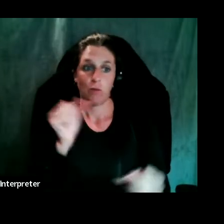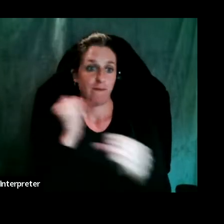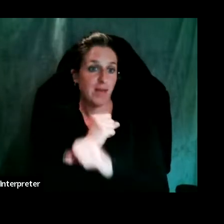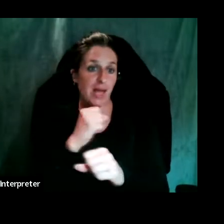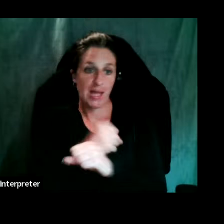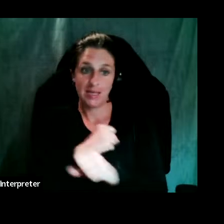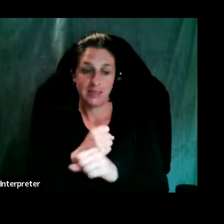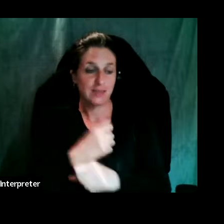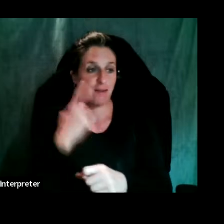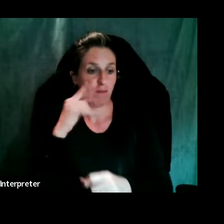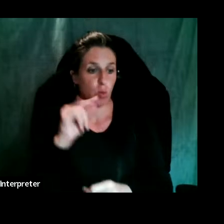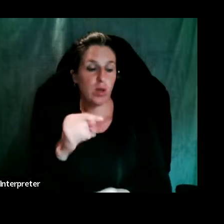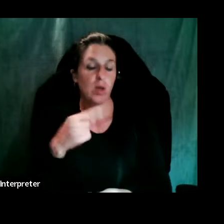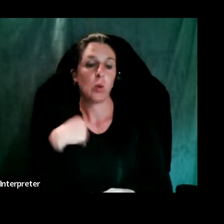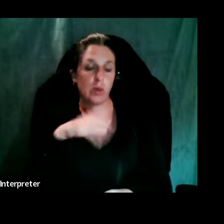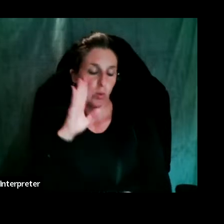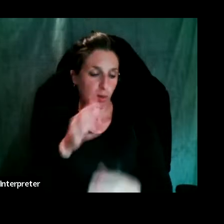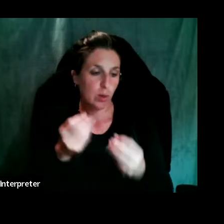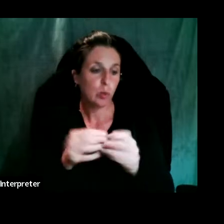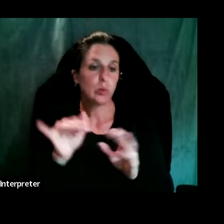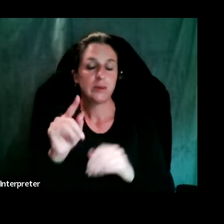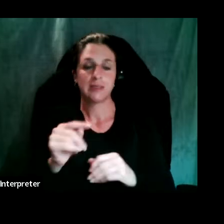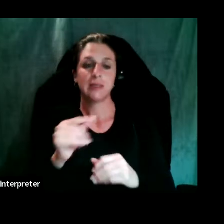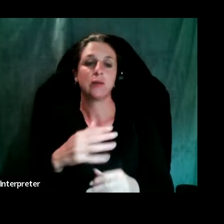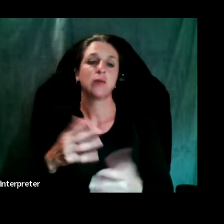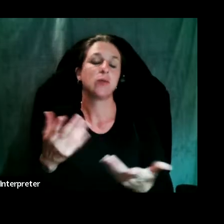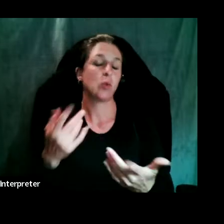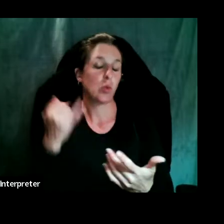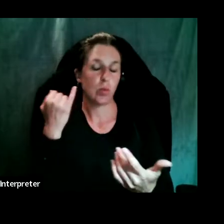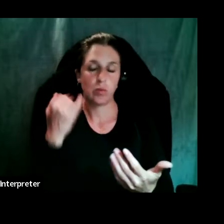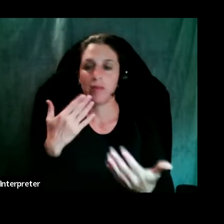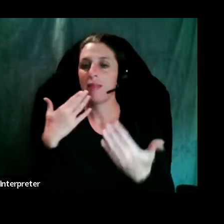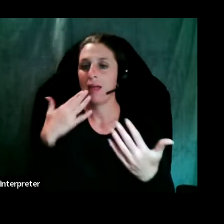that to happen. So thank you for doing all of this. Appreciate it.